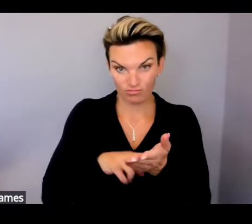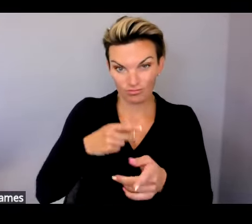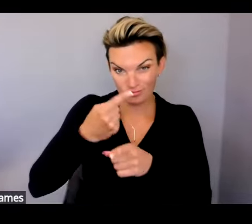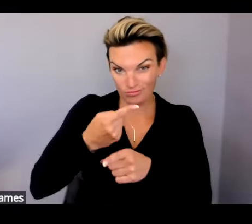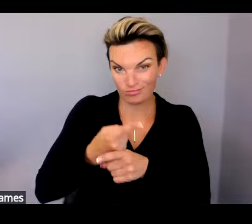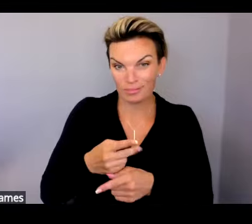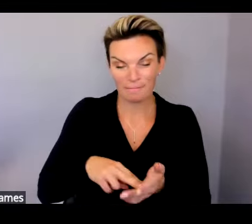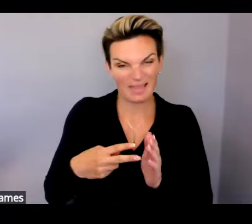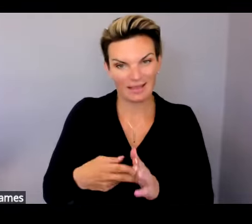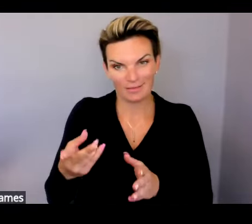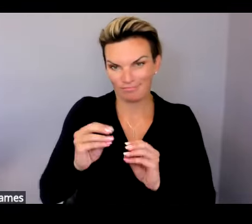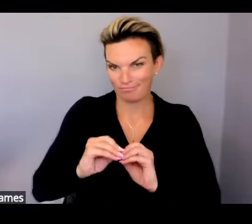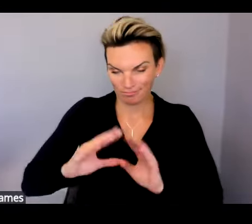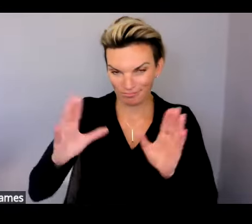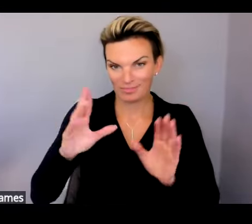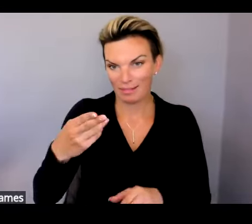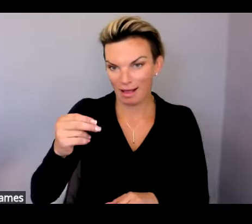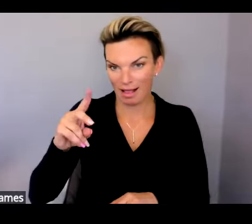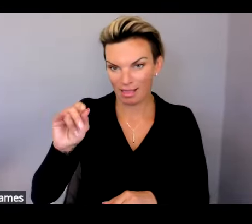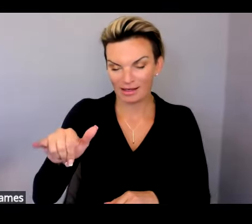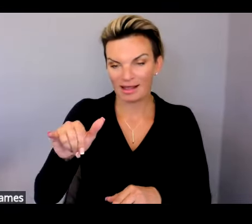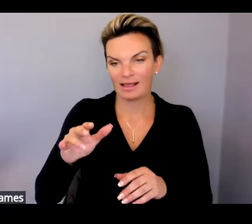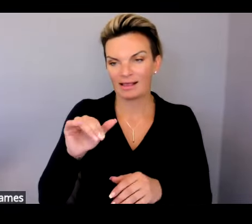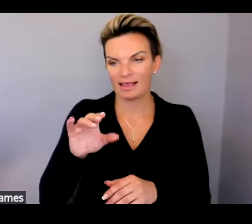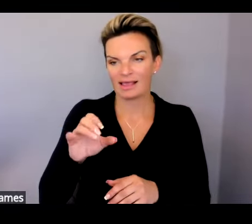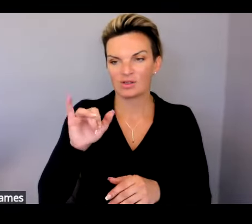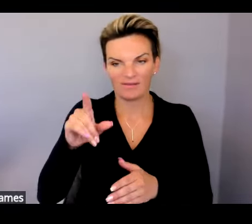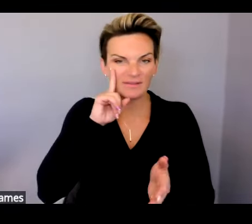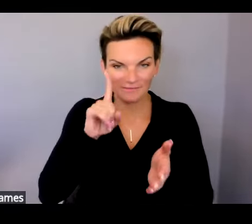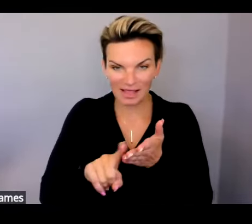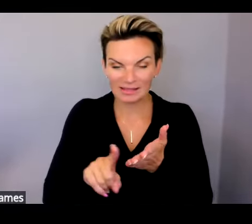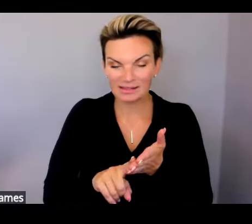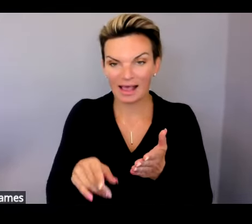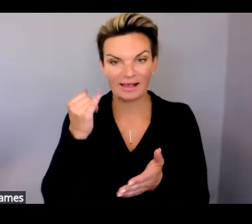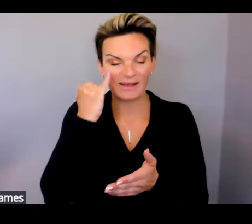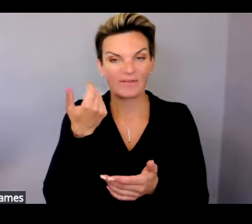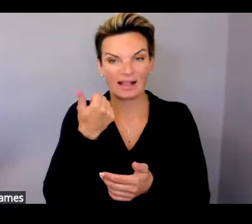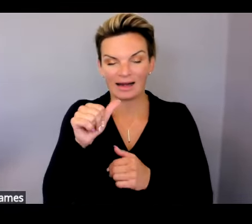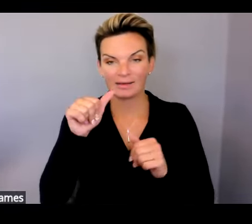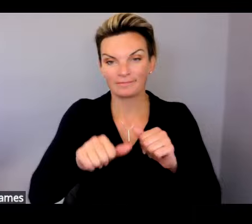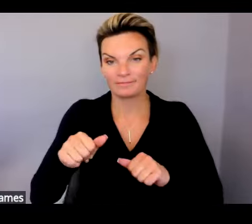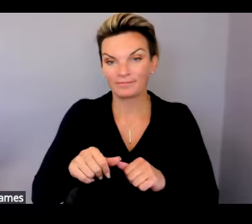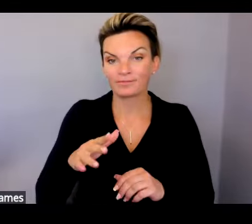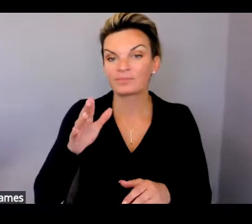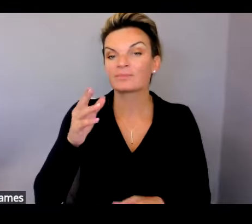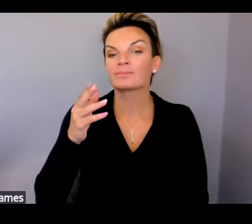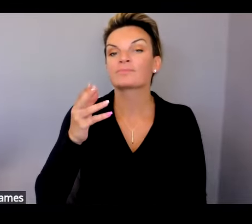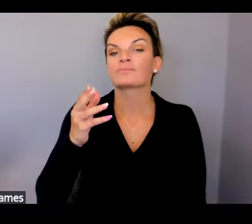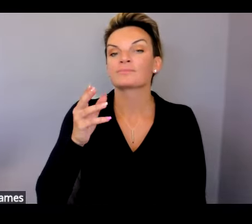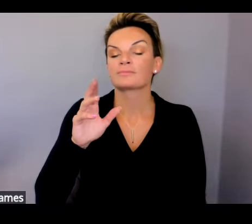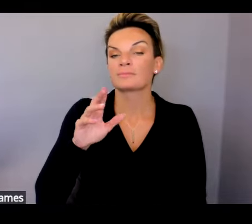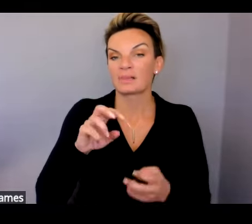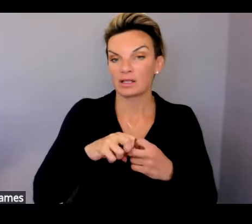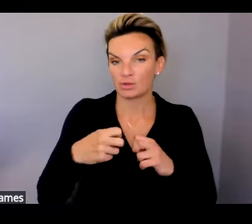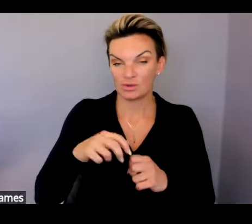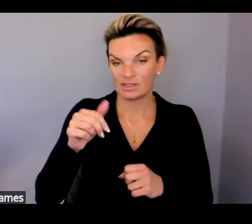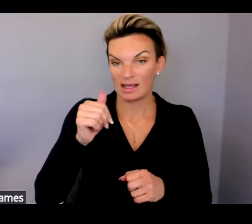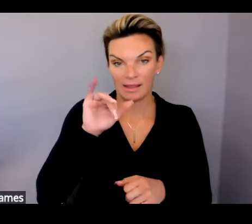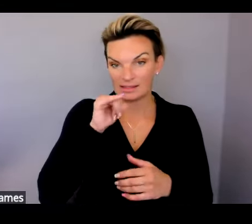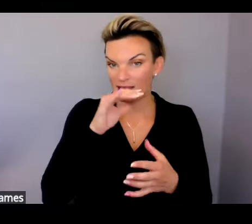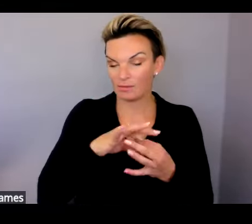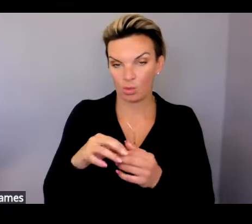investigate. That's what the Holiday case enforced. But then if you look at subsection 10, which was not an issue in the Holiday case, at least 2 business